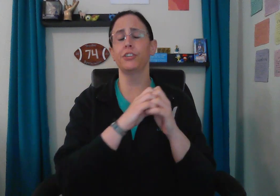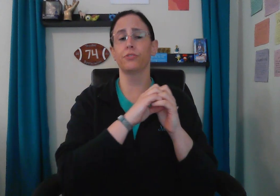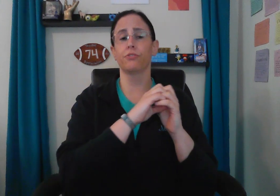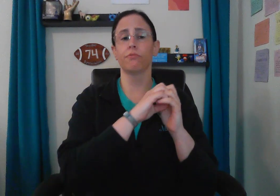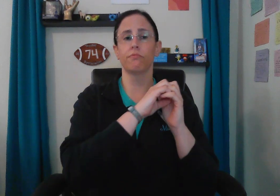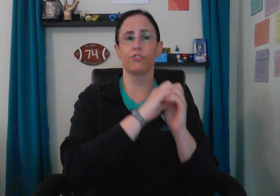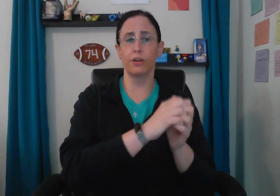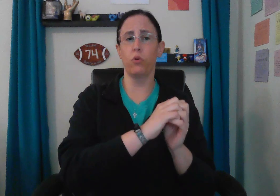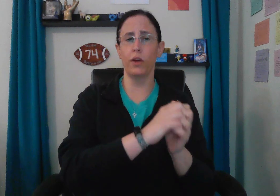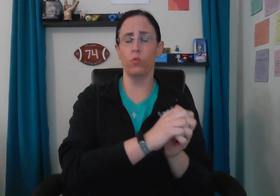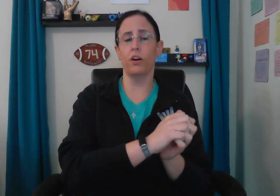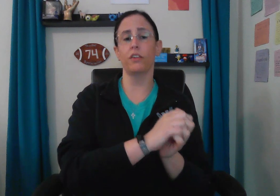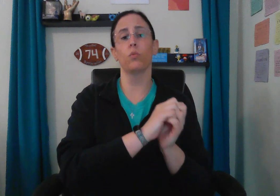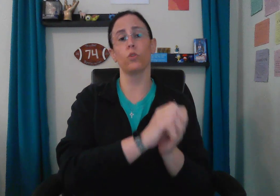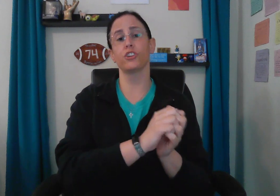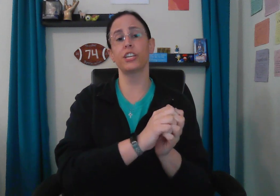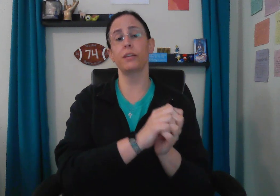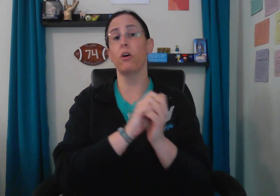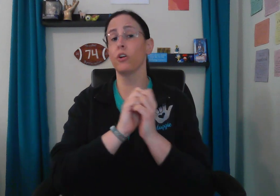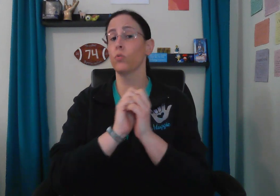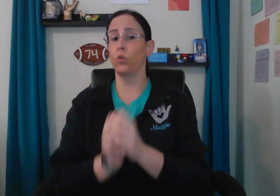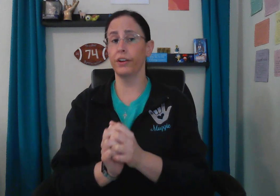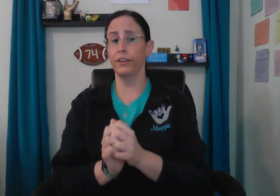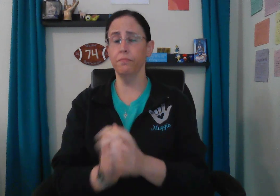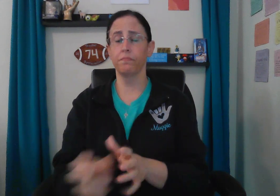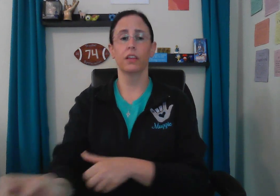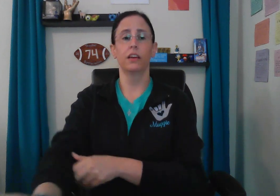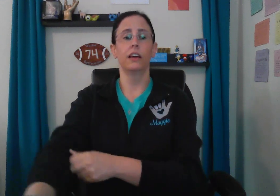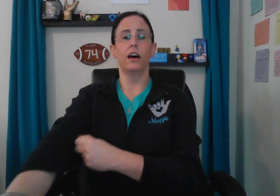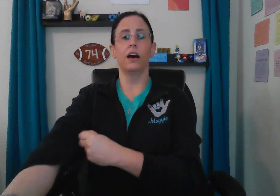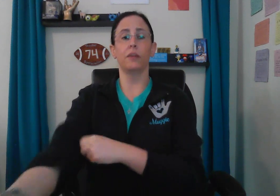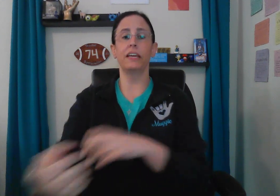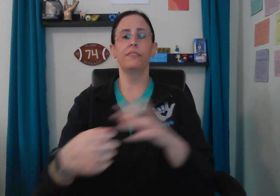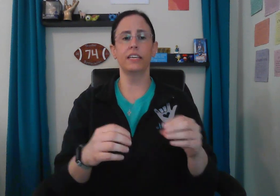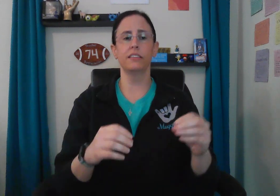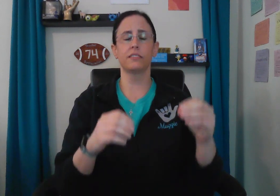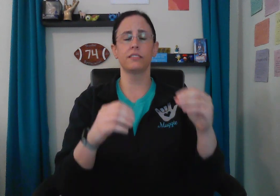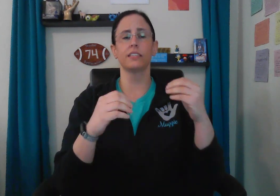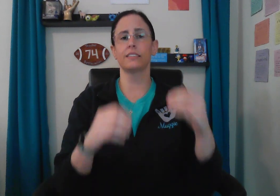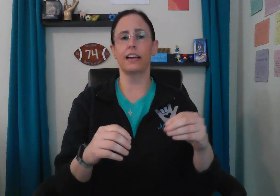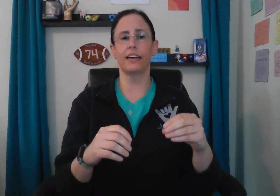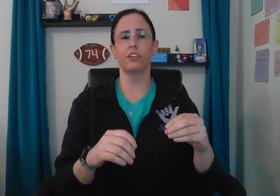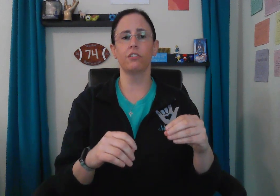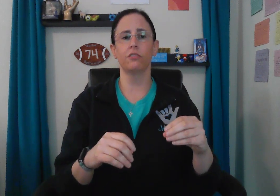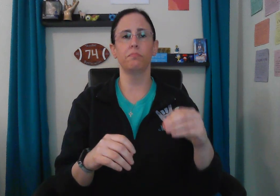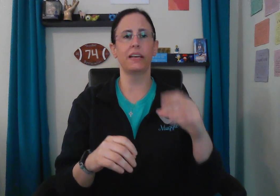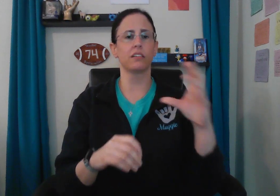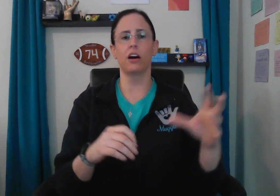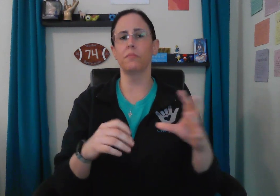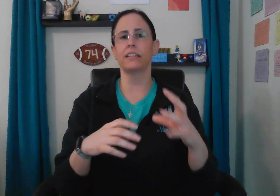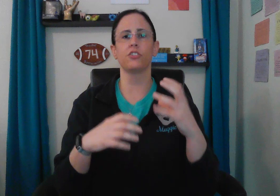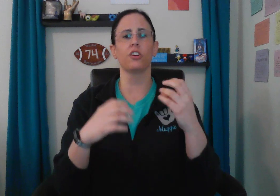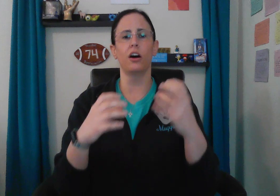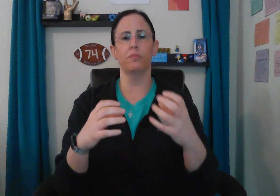do 3.1 worksheet part 1. In this, the signer makes comments or